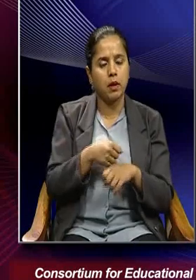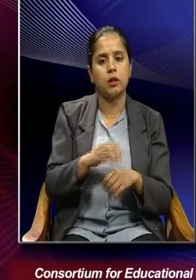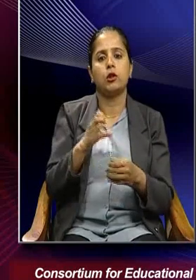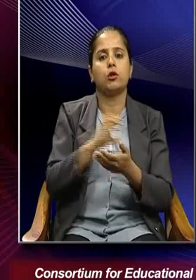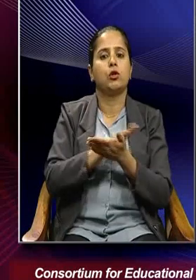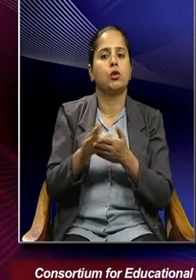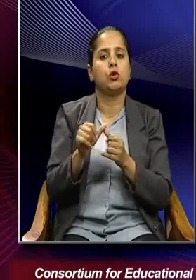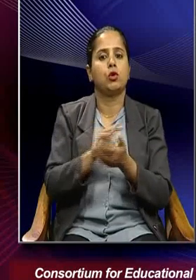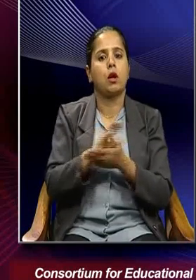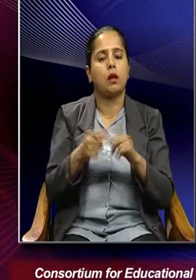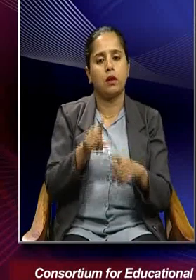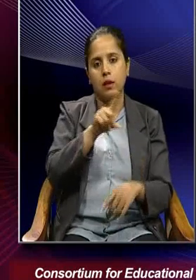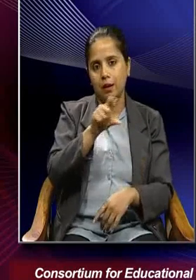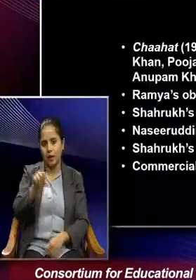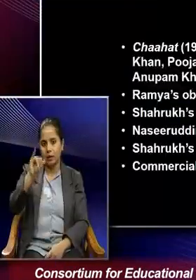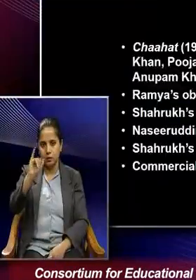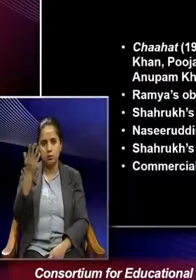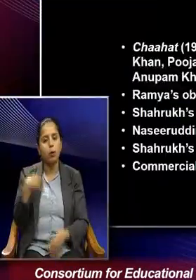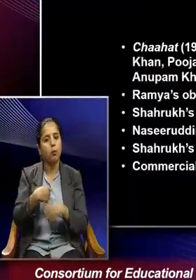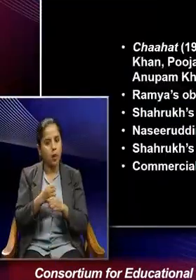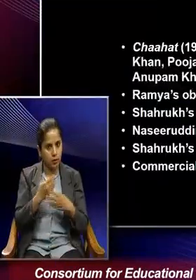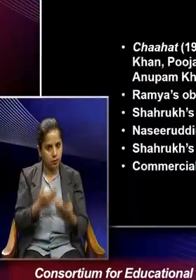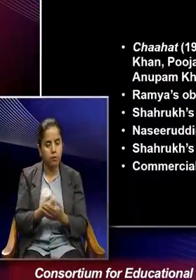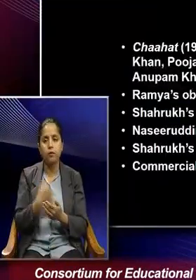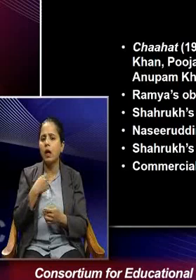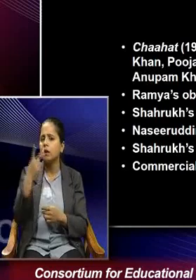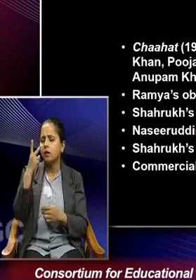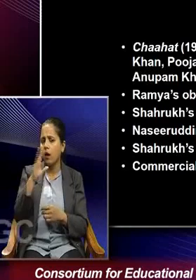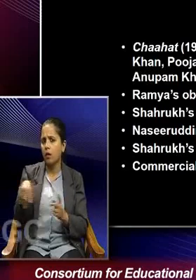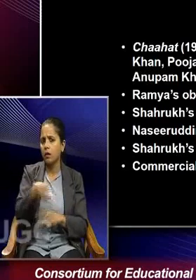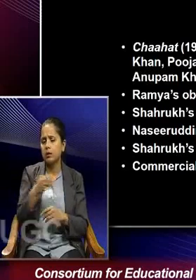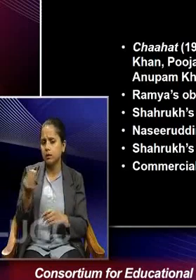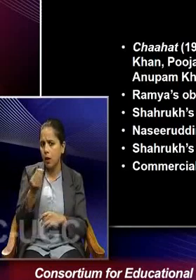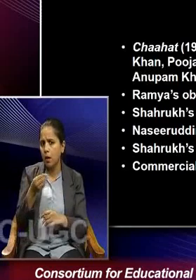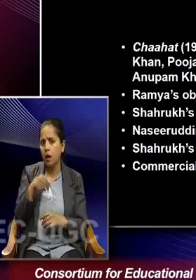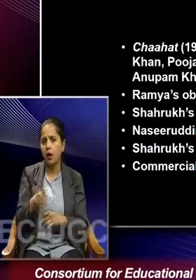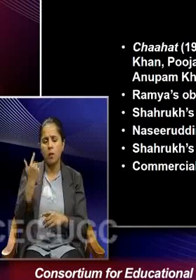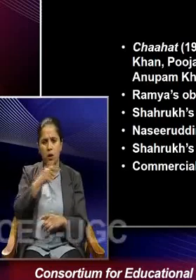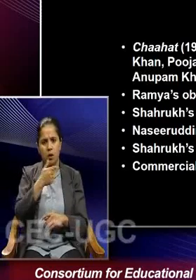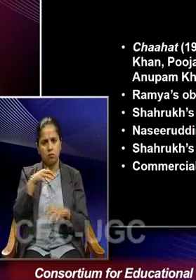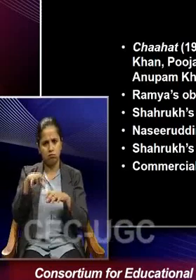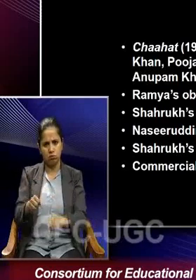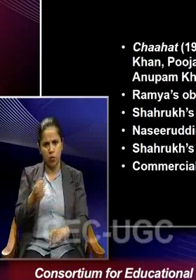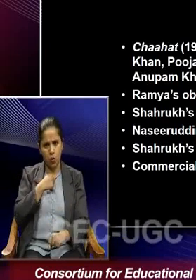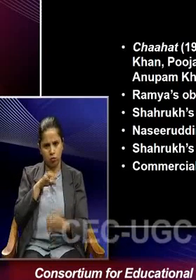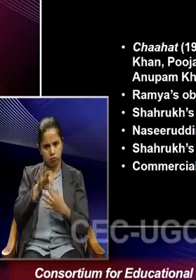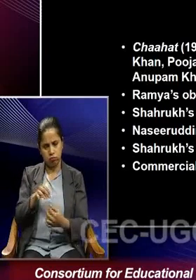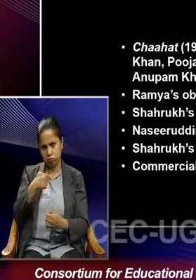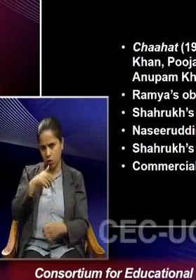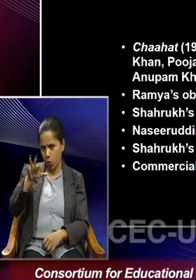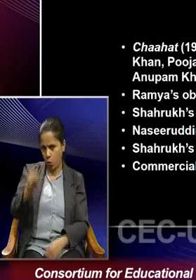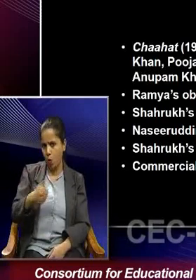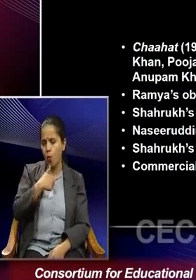in 1996, and we see that some kind of an obsessive relationships they are being shown in